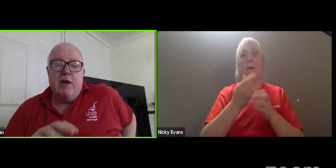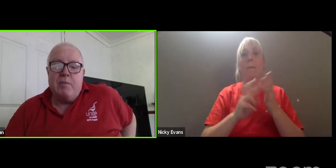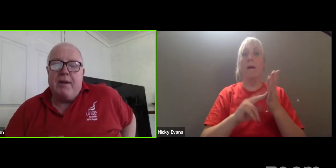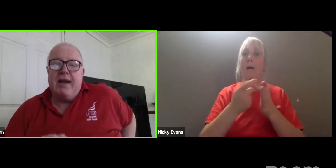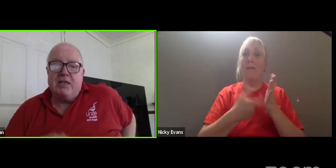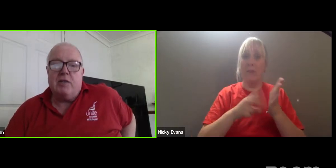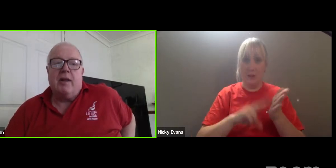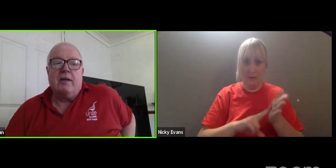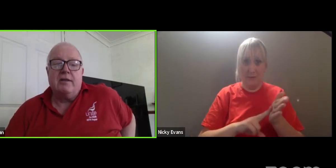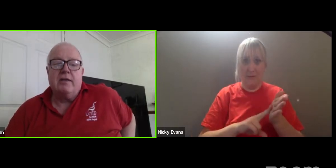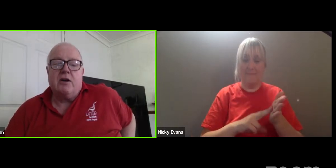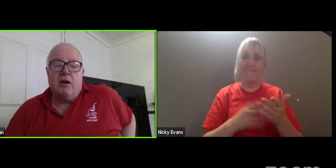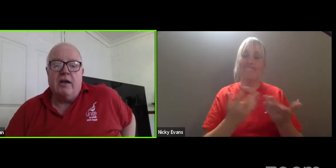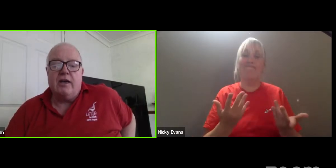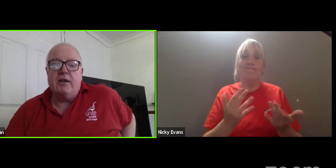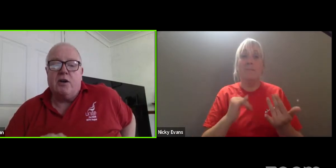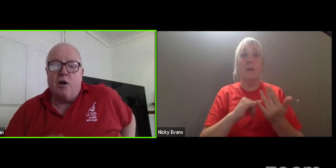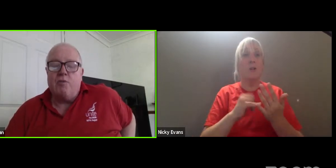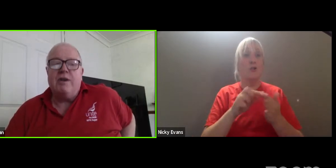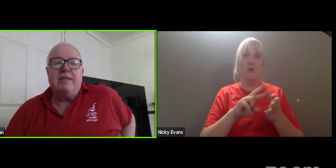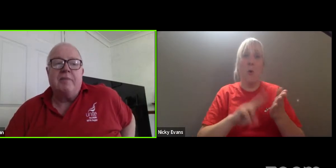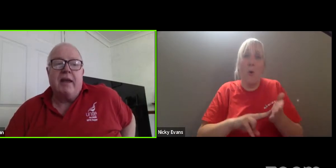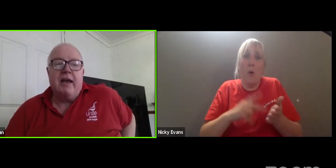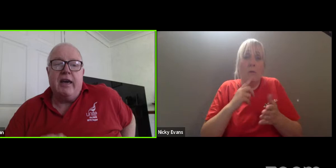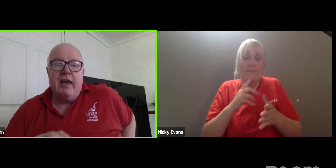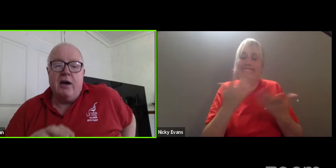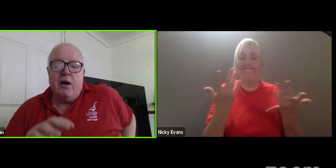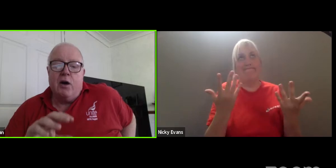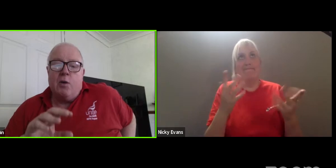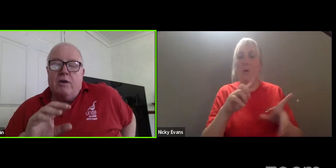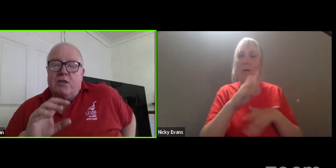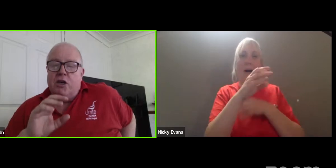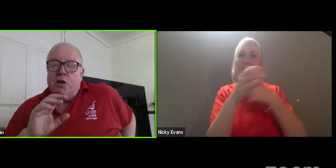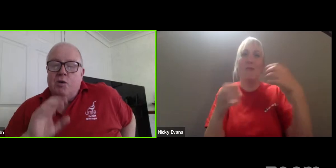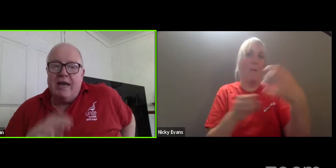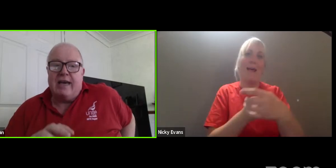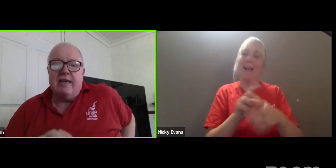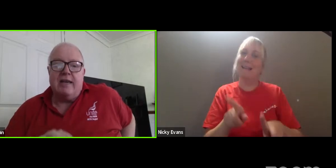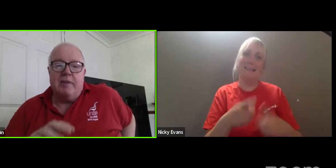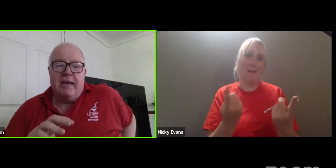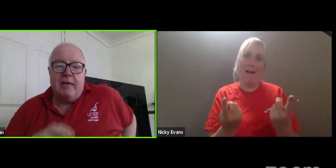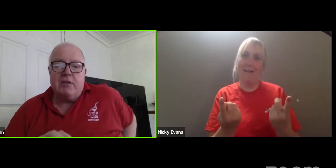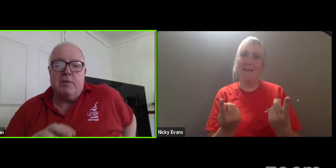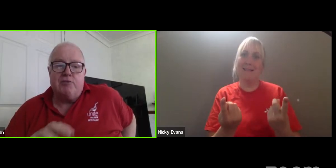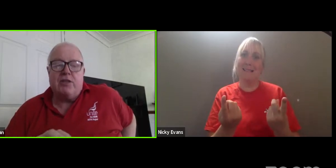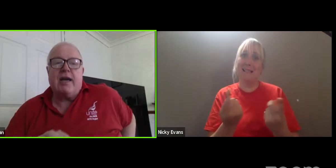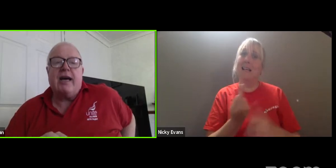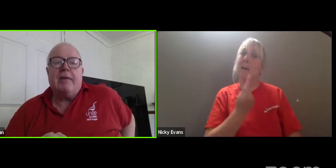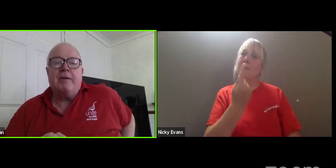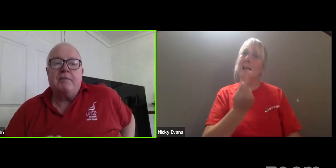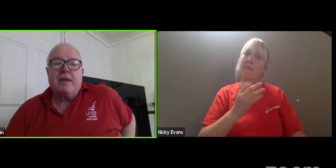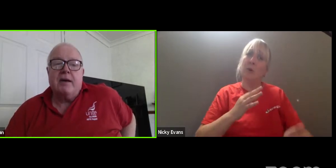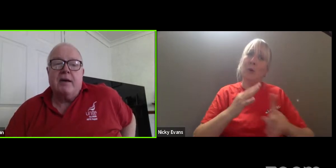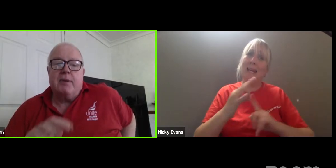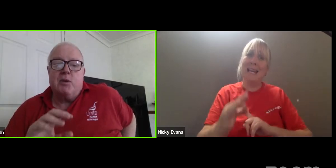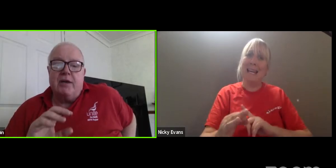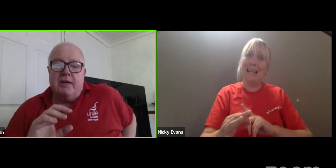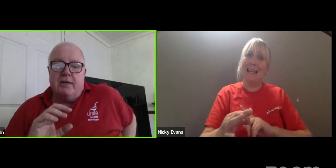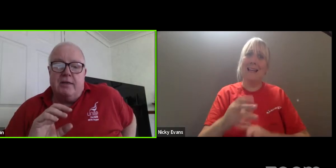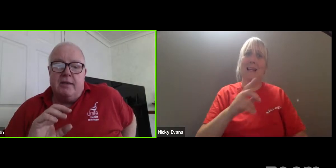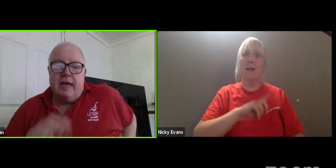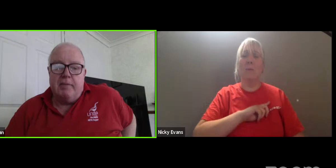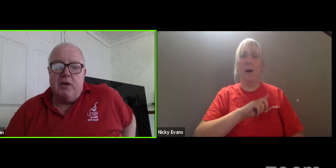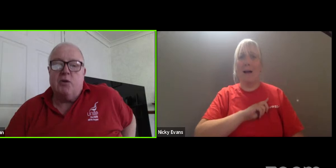an irreplaceable colleague and comrade. He was unique in being able to bridge the gap